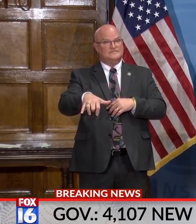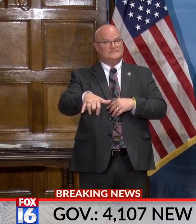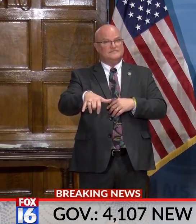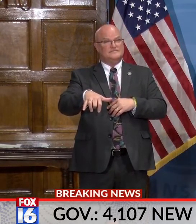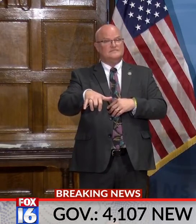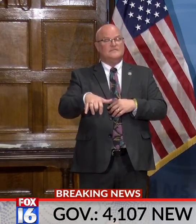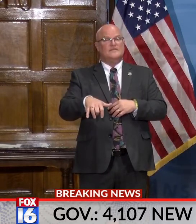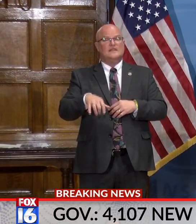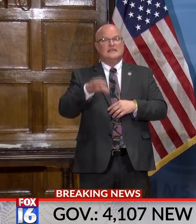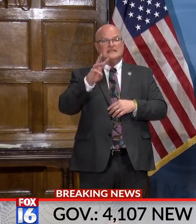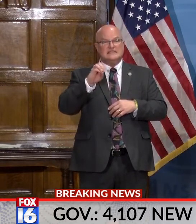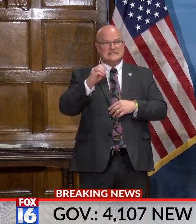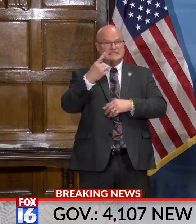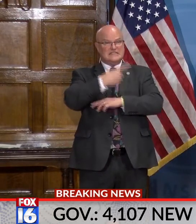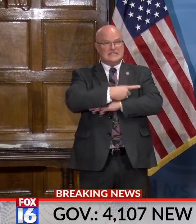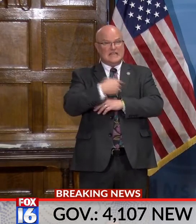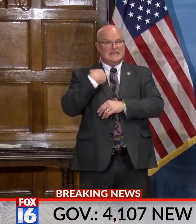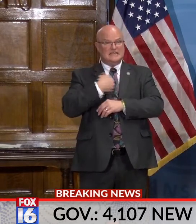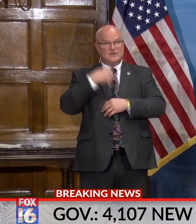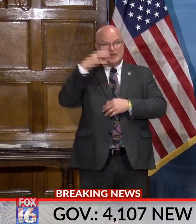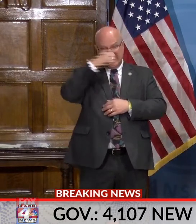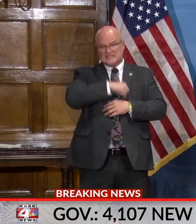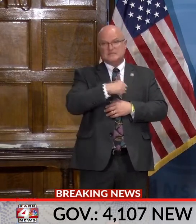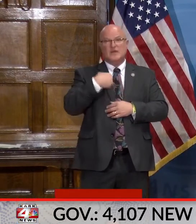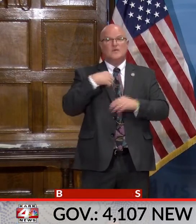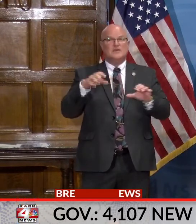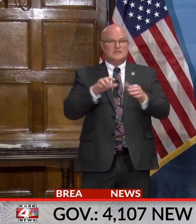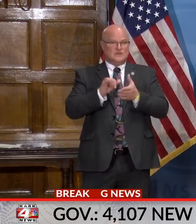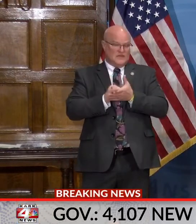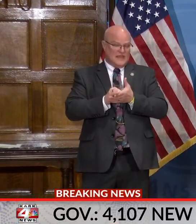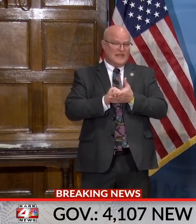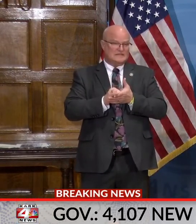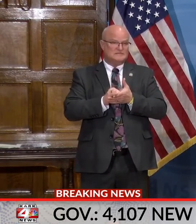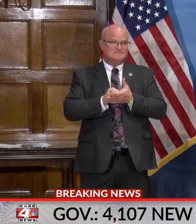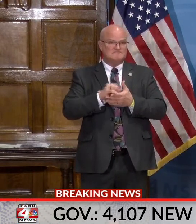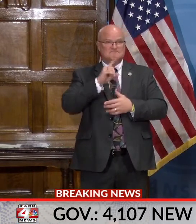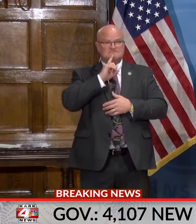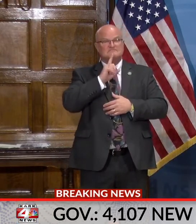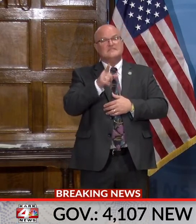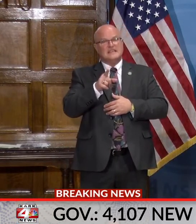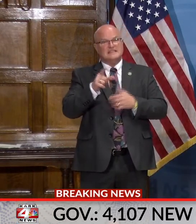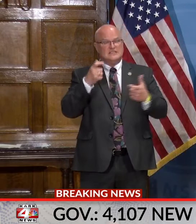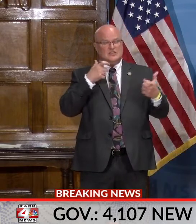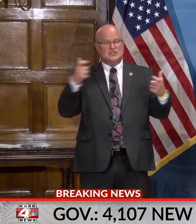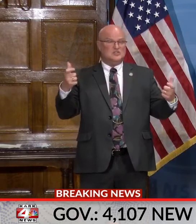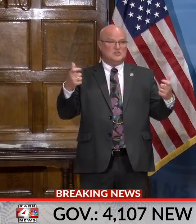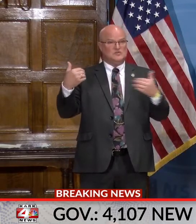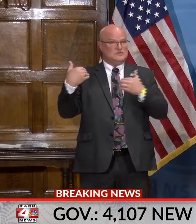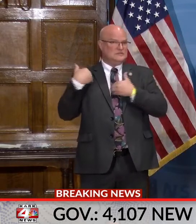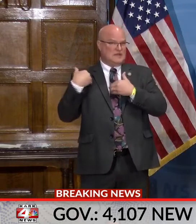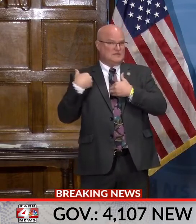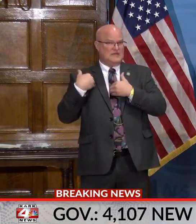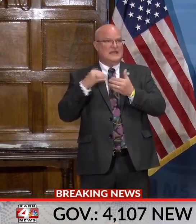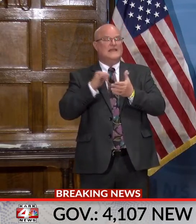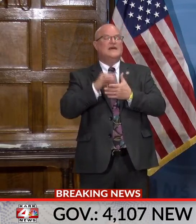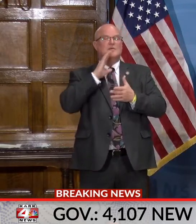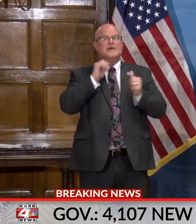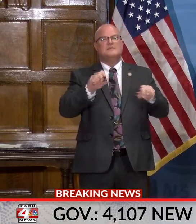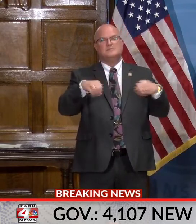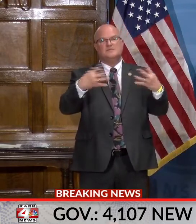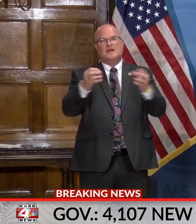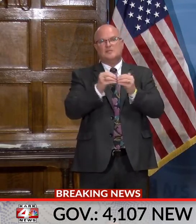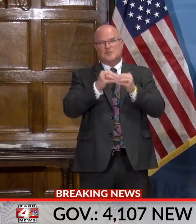The 60 days that we estimated that we could do that is a huge task that we'll be able to provide